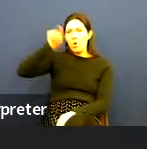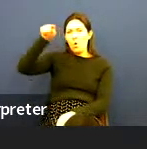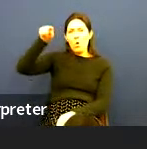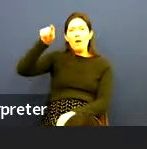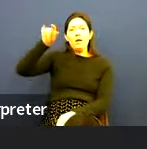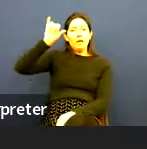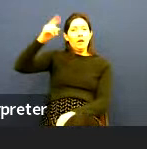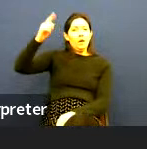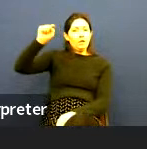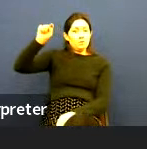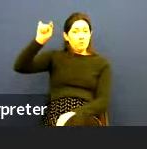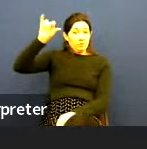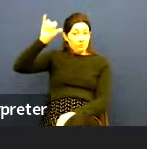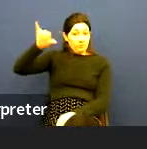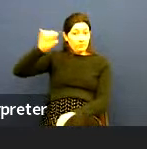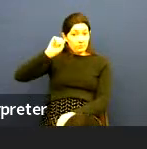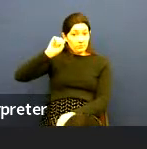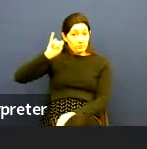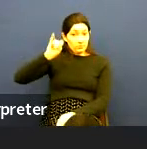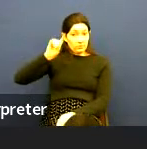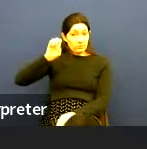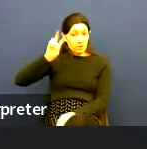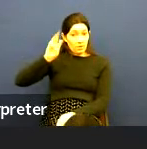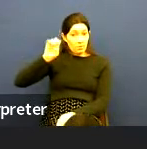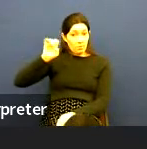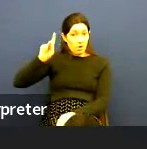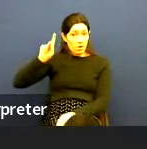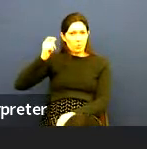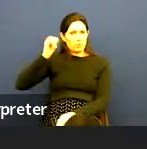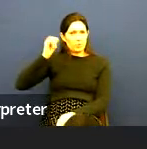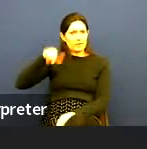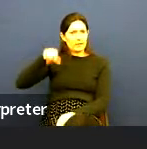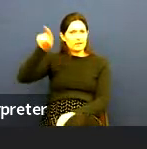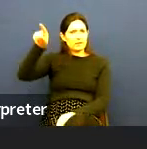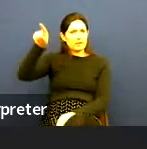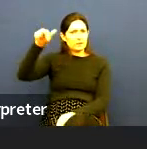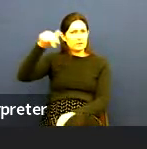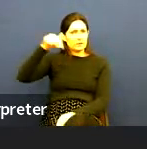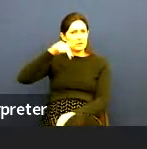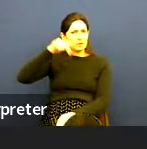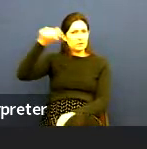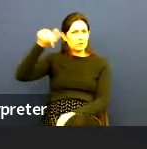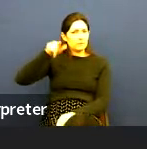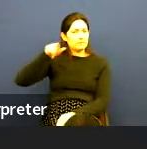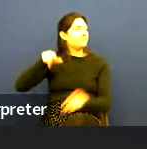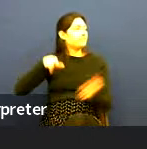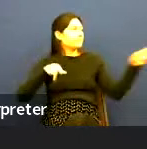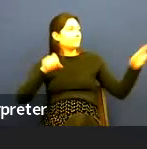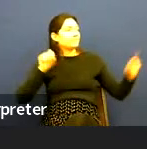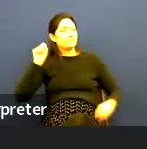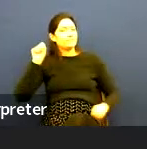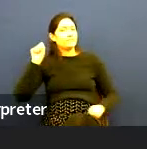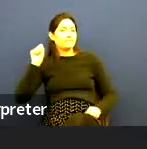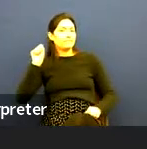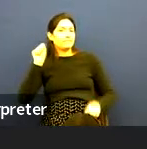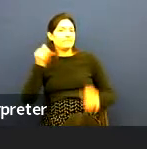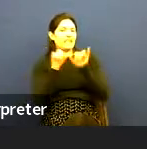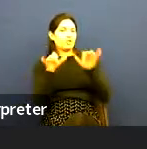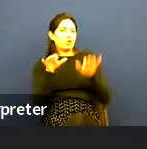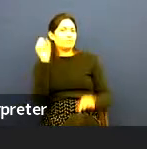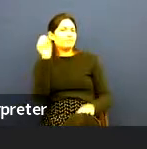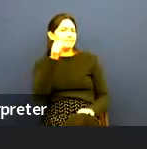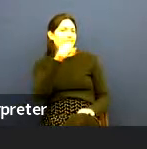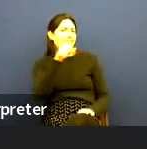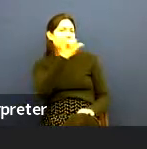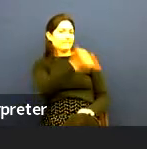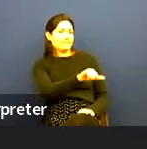other this one. side. Is that a sidewalk area over there to get past to buy? Okay. Yeah, that's sidewalk up and then a